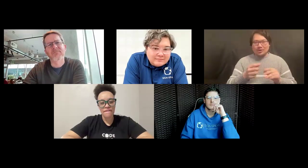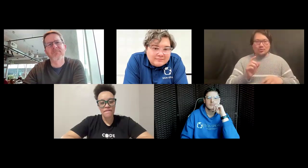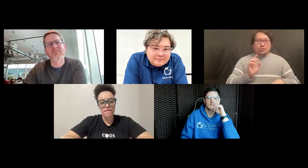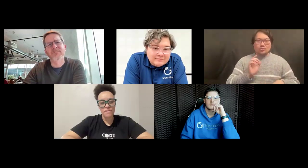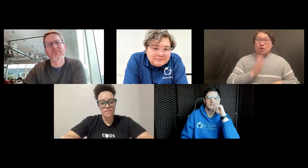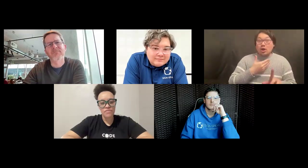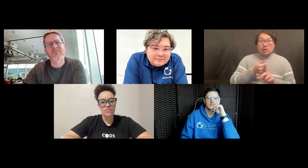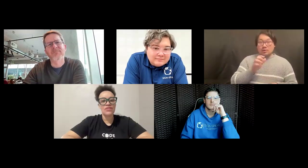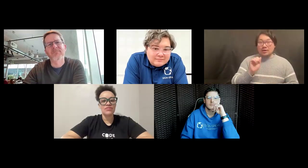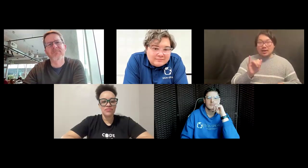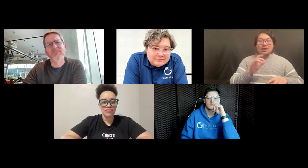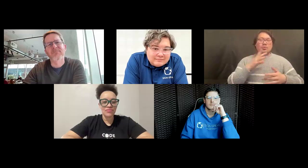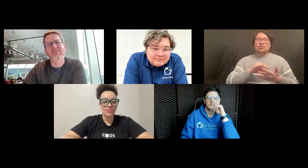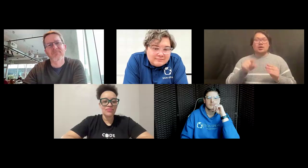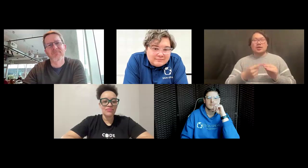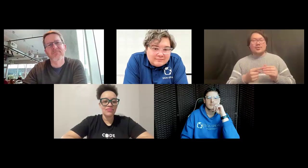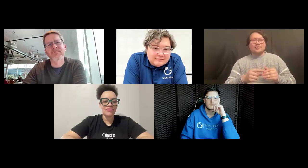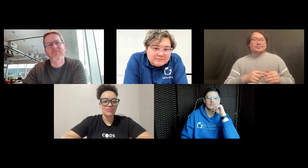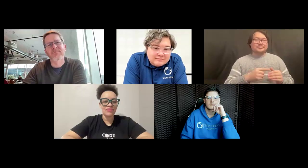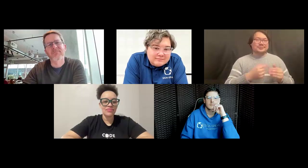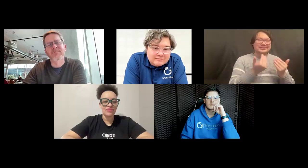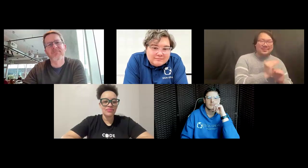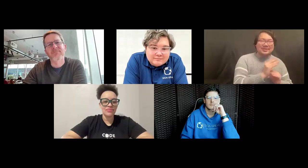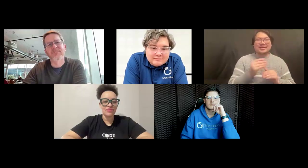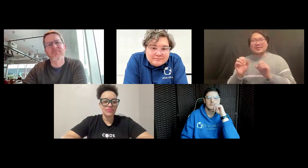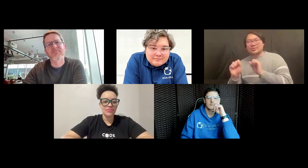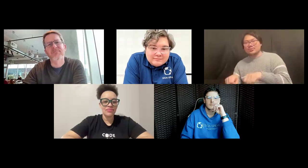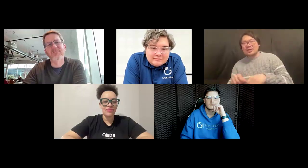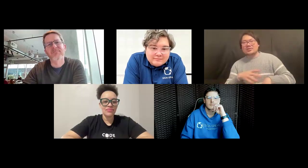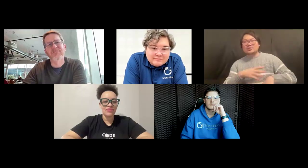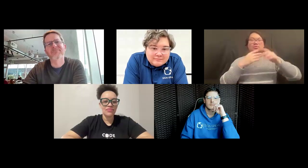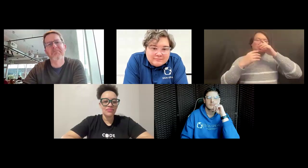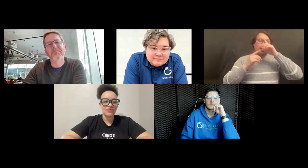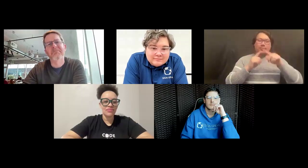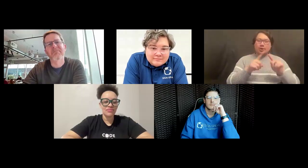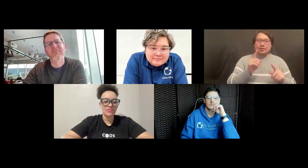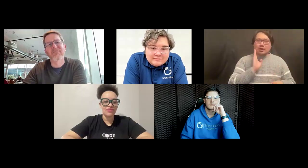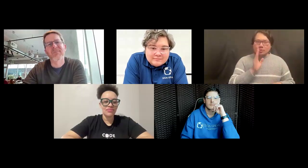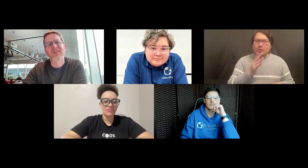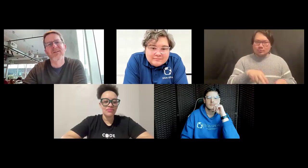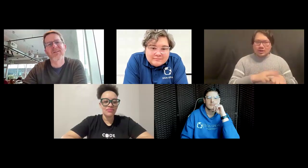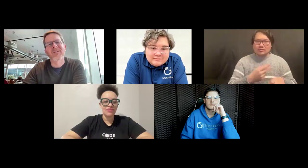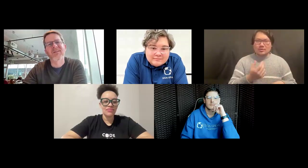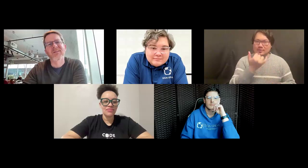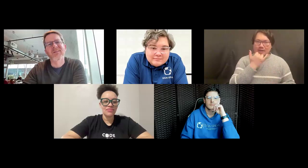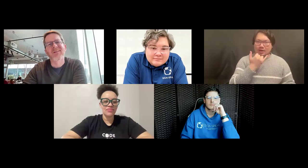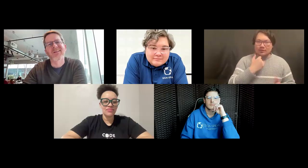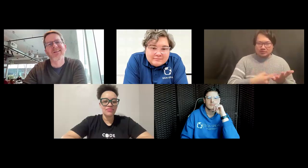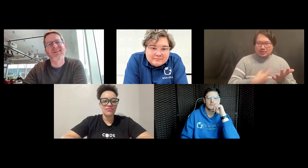and we're continuing to learn as well as we go with the AI model. There's what the limits are, what the potentials